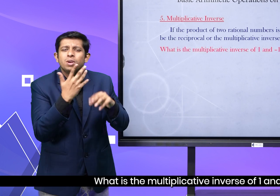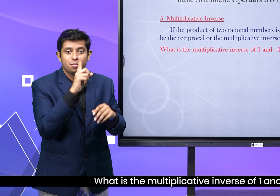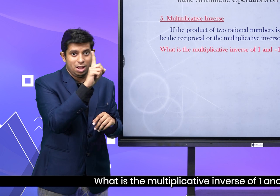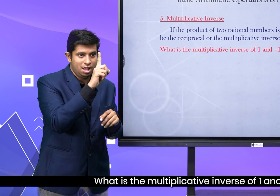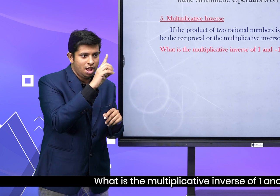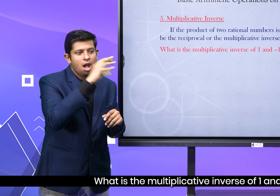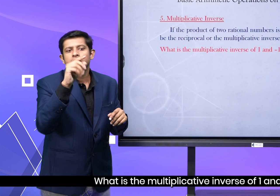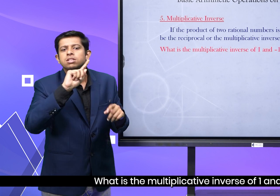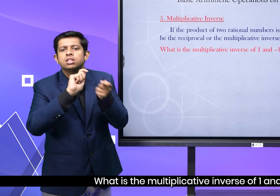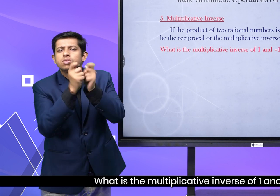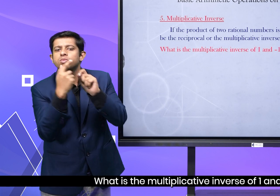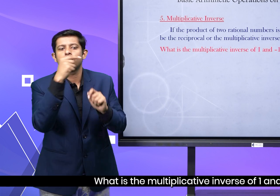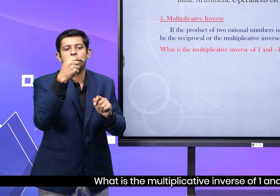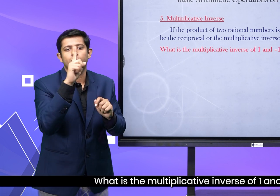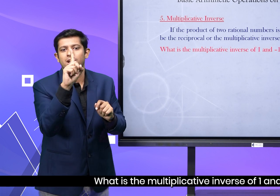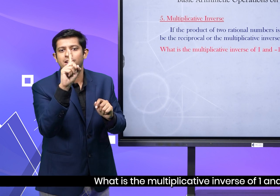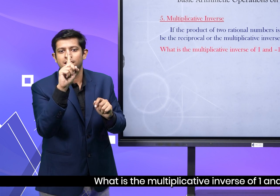multiplicative inverse of 1 and minus 1?